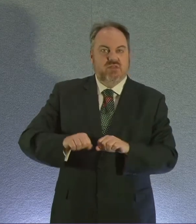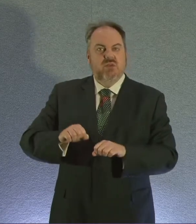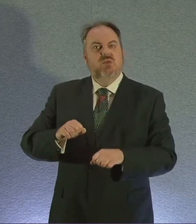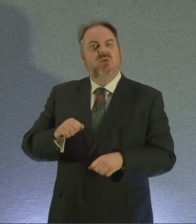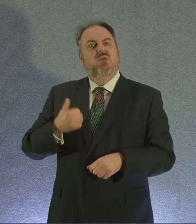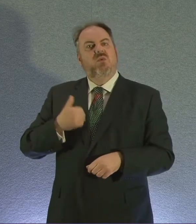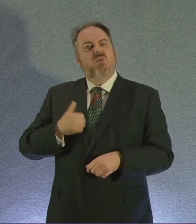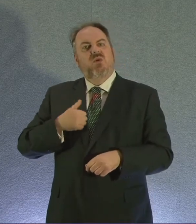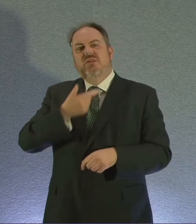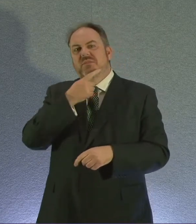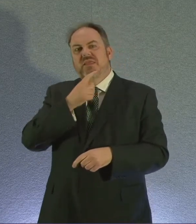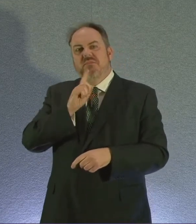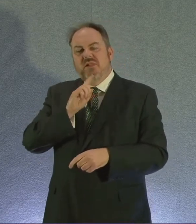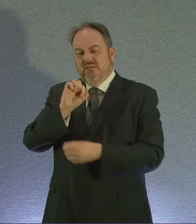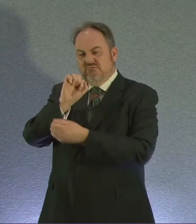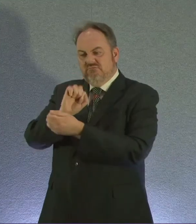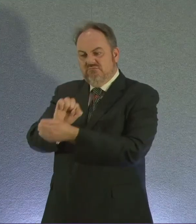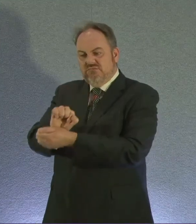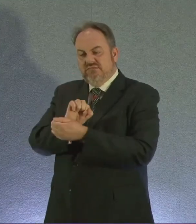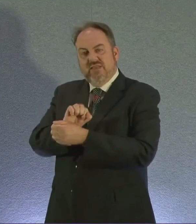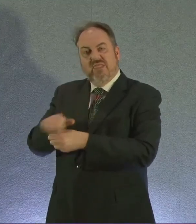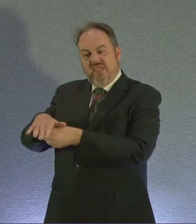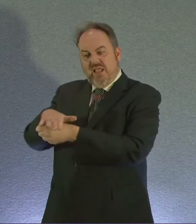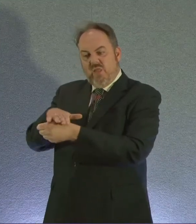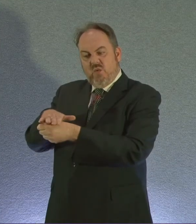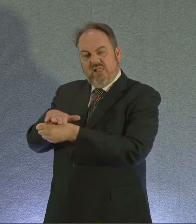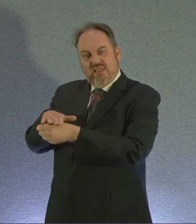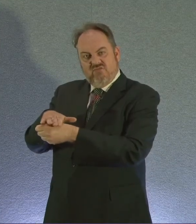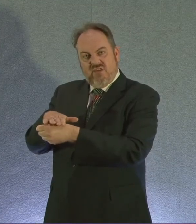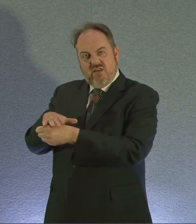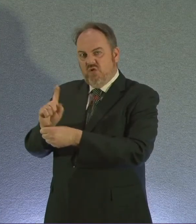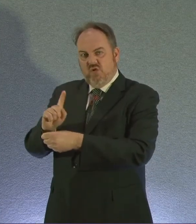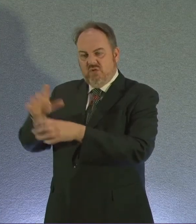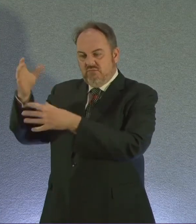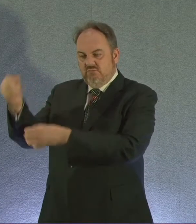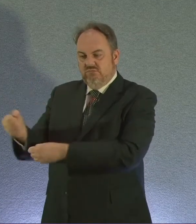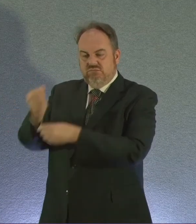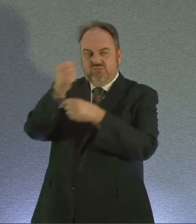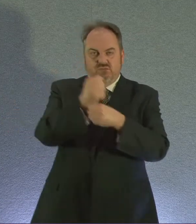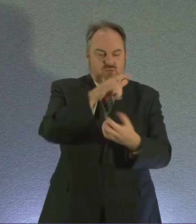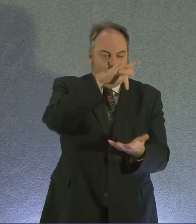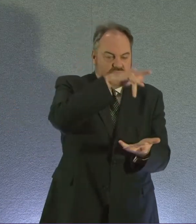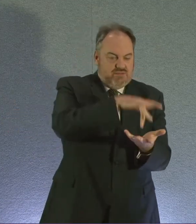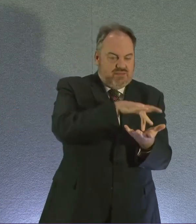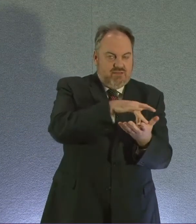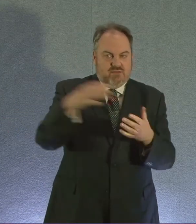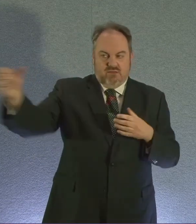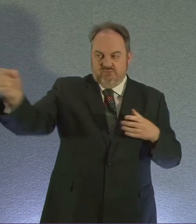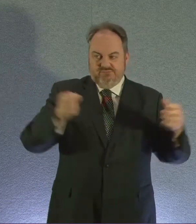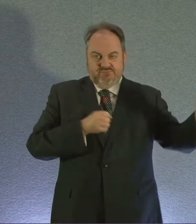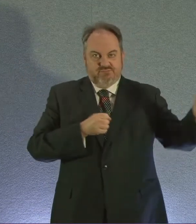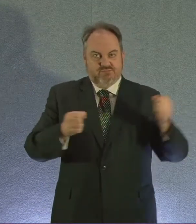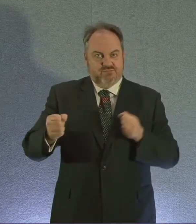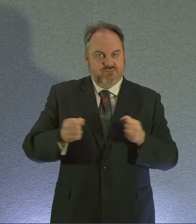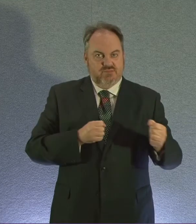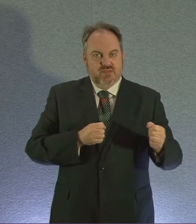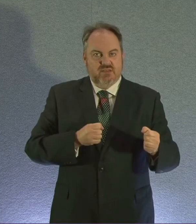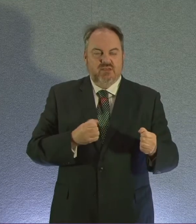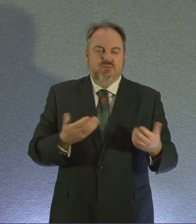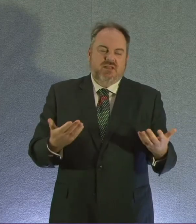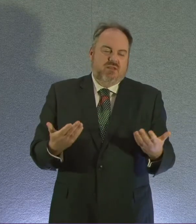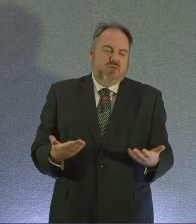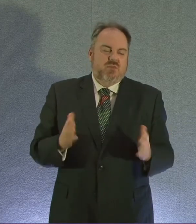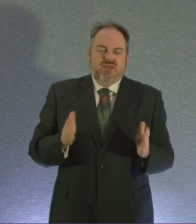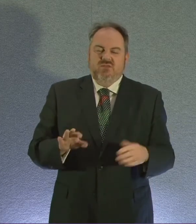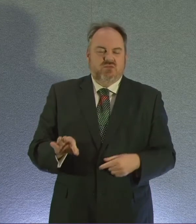their own area and appearing in their own area. So I'm sure we'll be alert to that. Extensions to time limits and the phraseology intended to prevent in as so